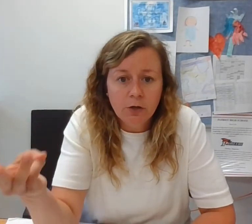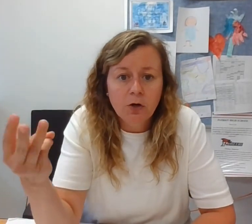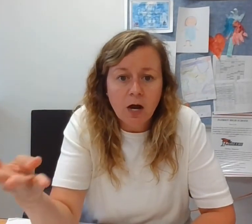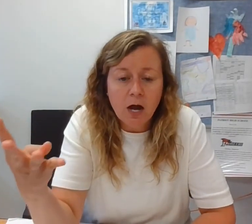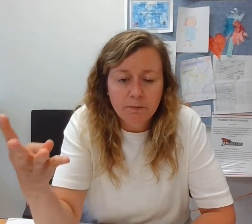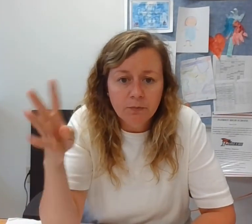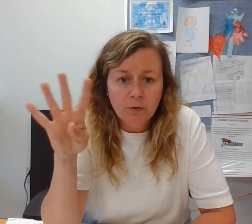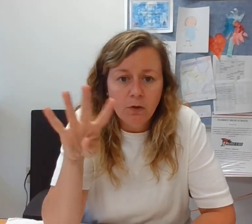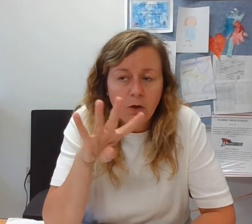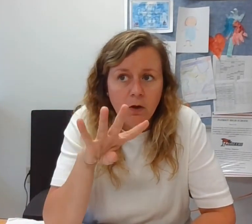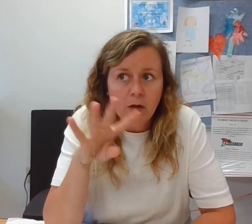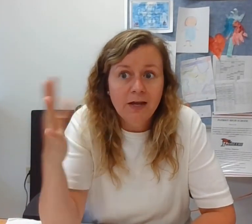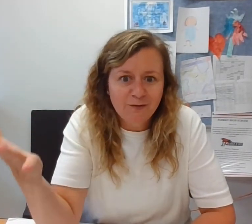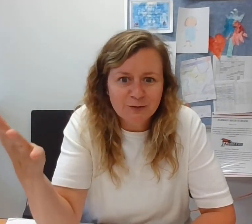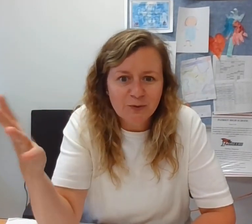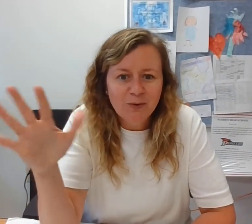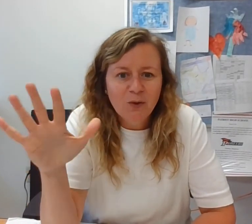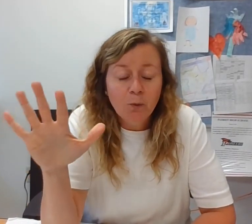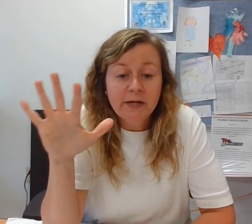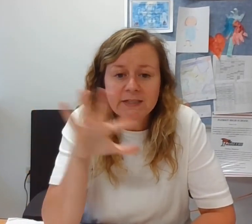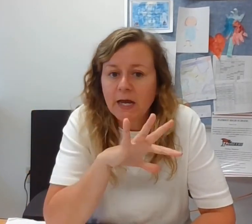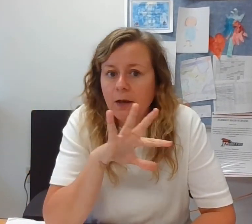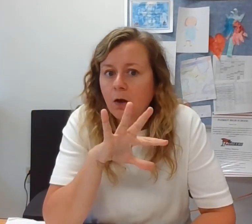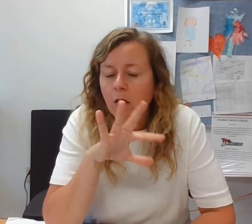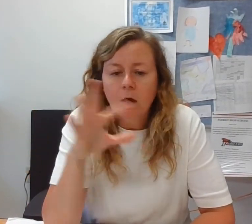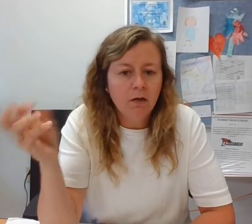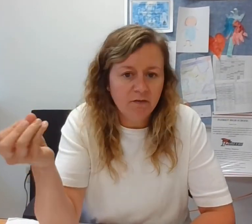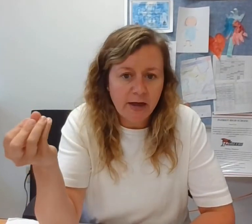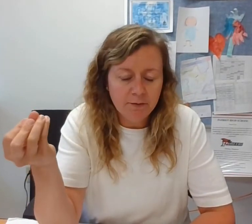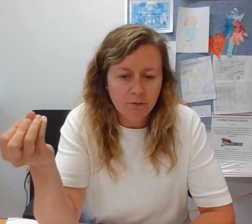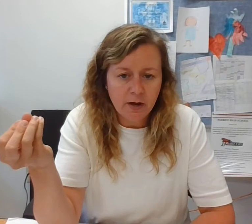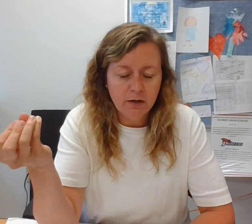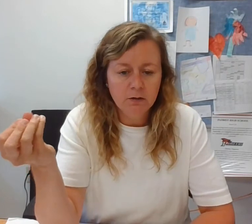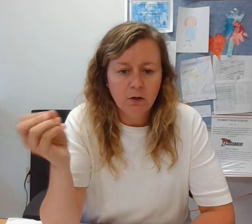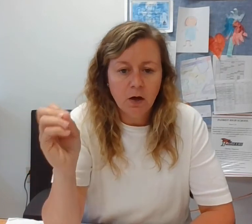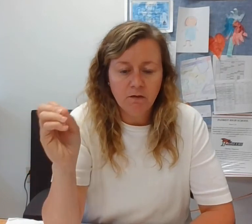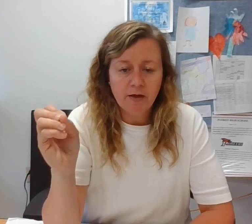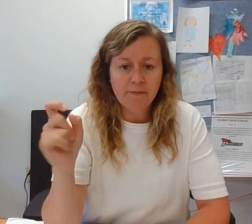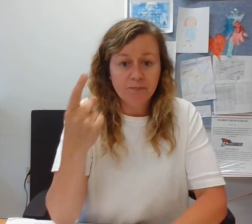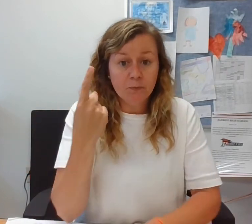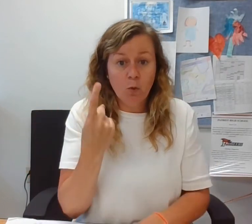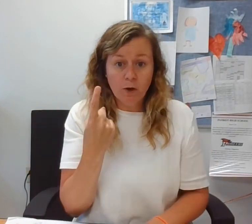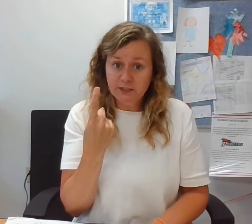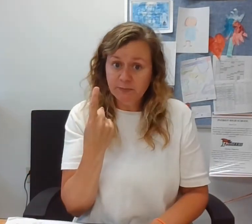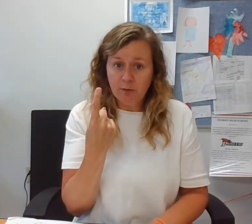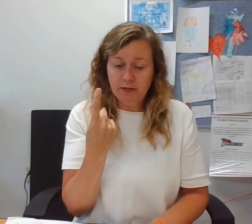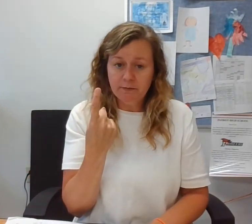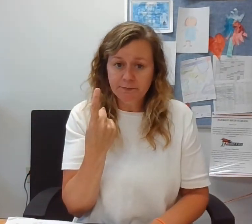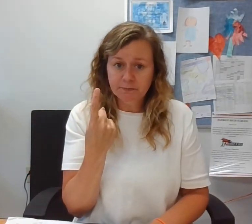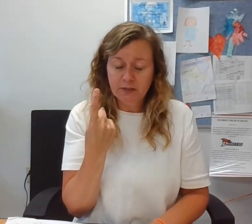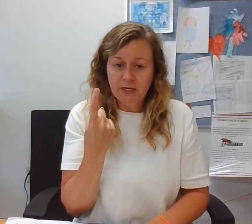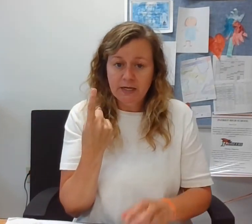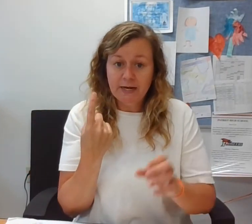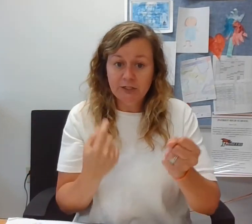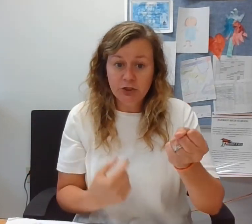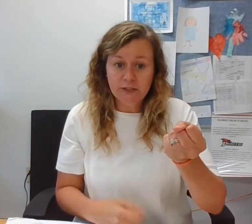under God, indivisible. We sign all of that, okay? All of that. 1 is palm in.